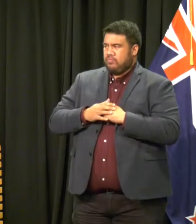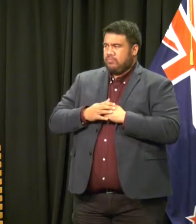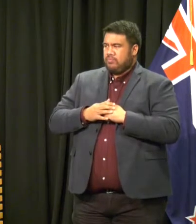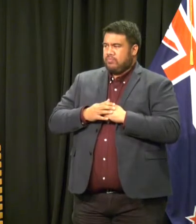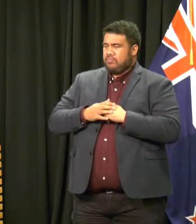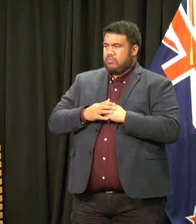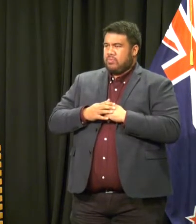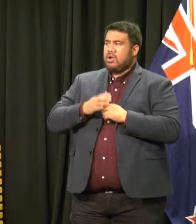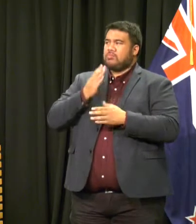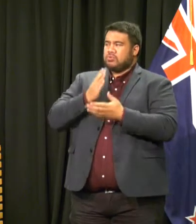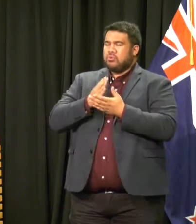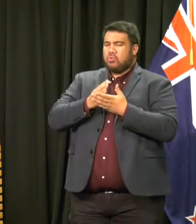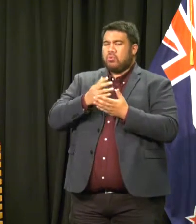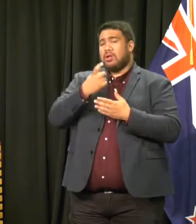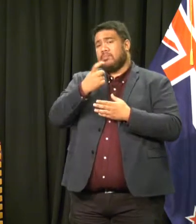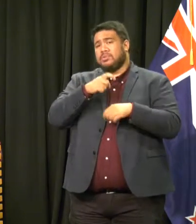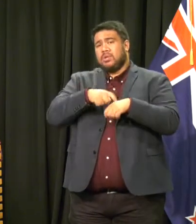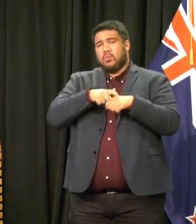sure, within